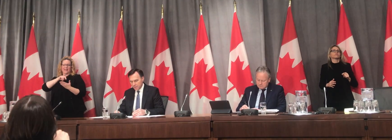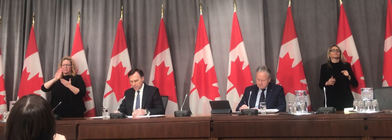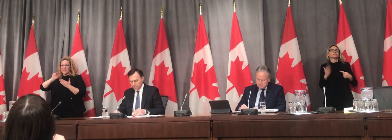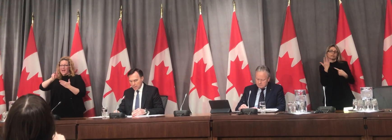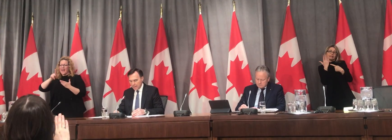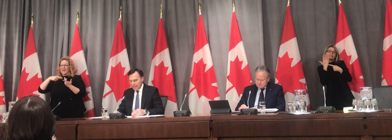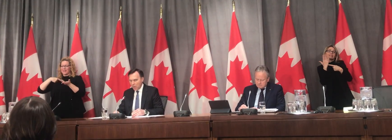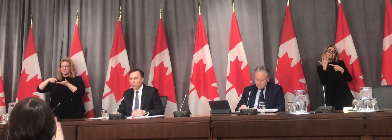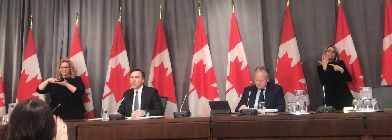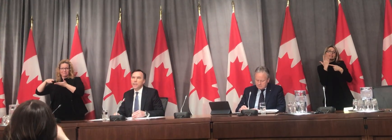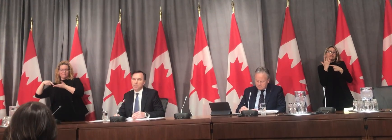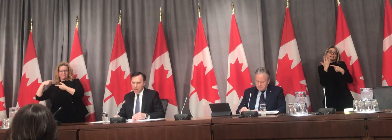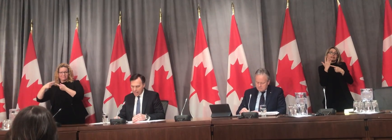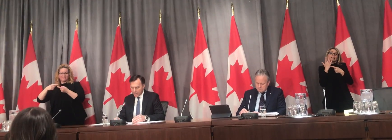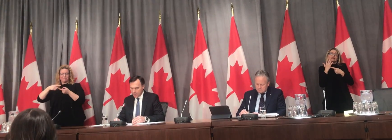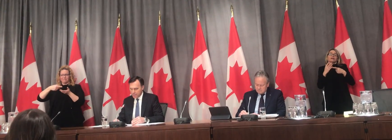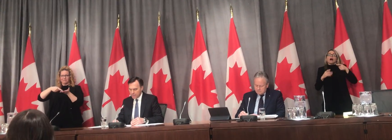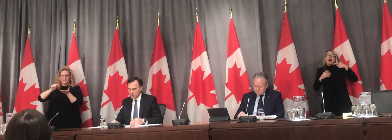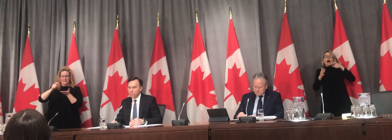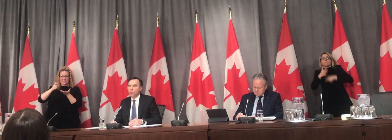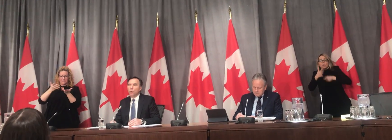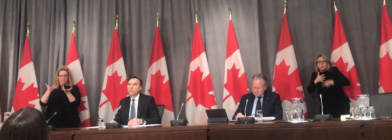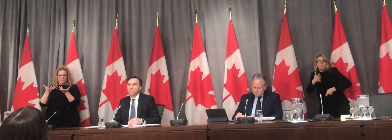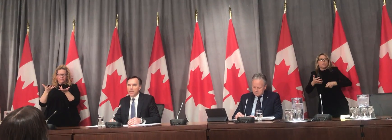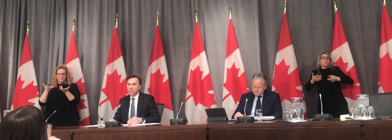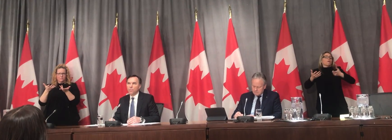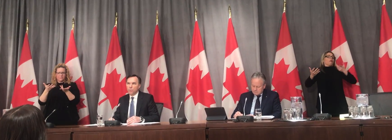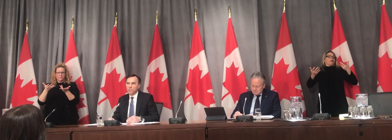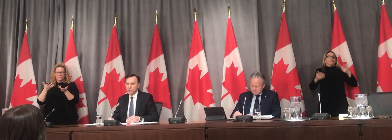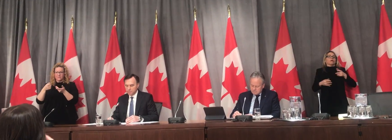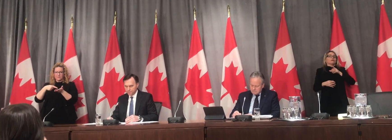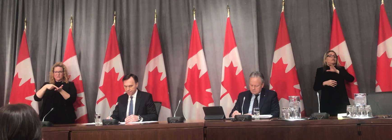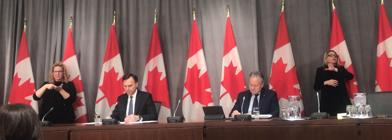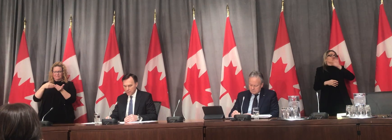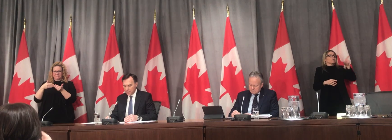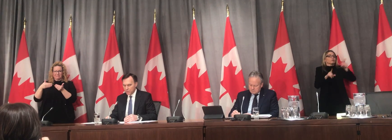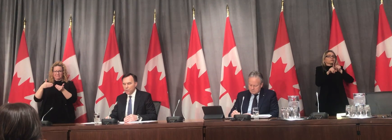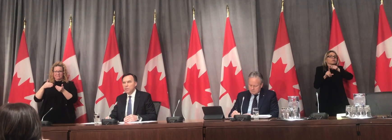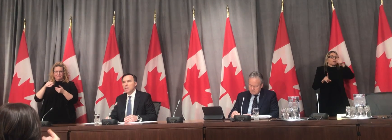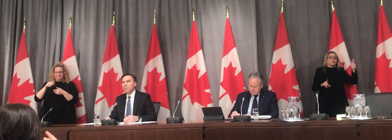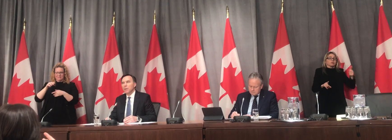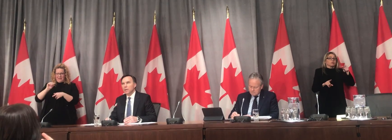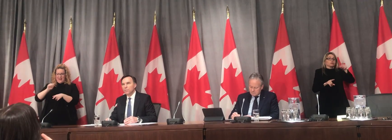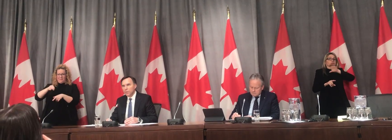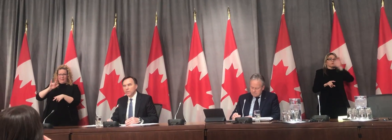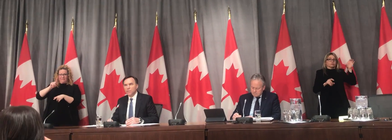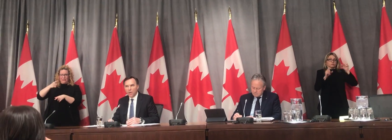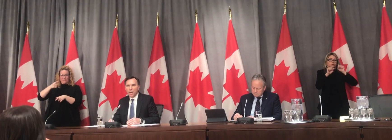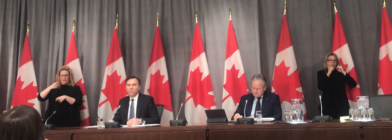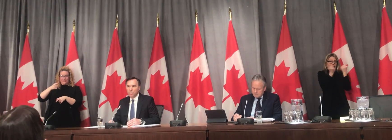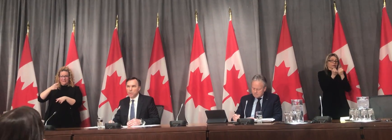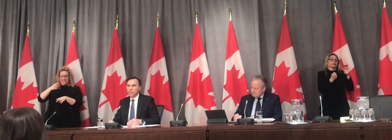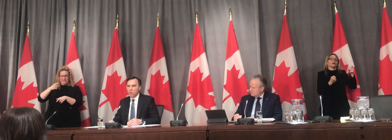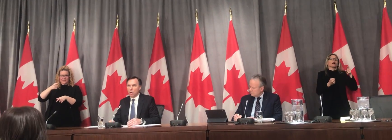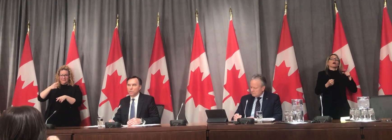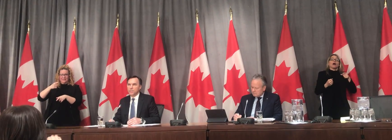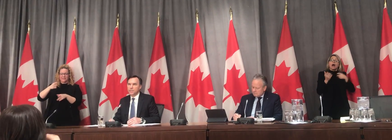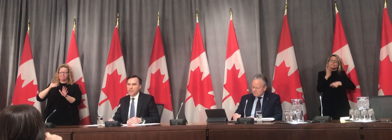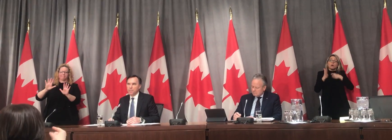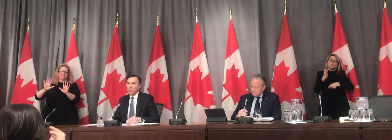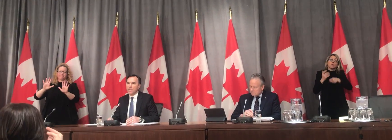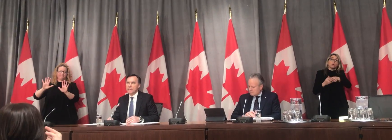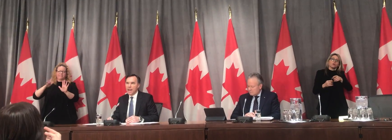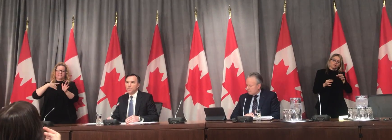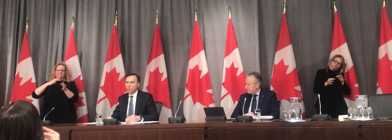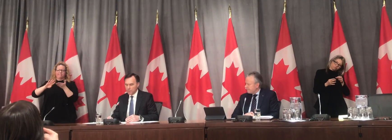income tax, now only need to pay it before September 1st. This frees up $55 billion